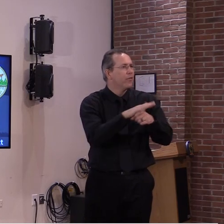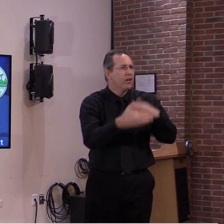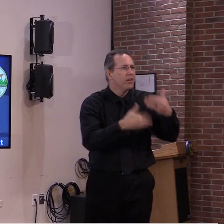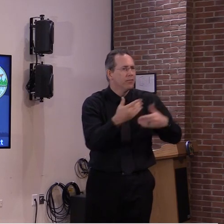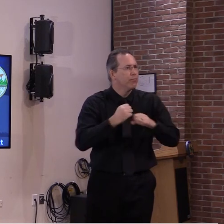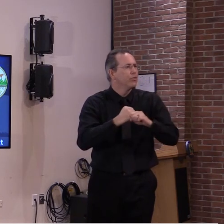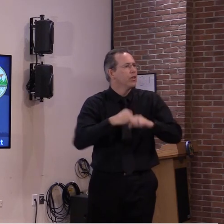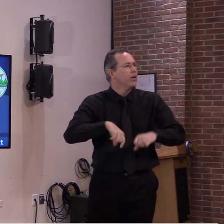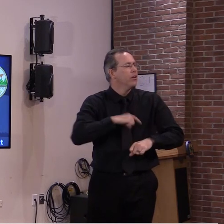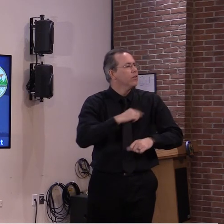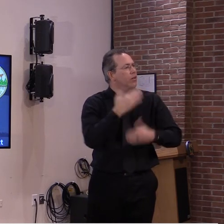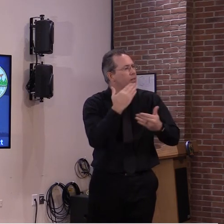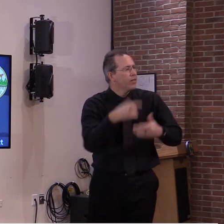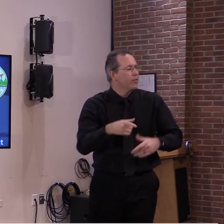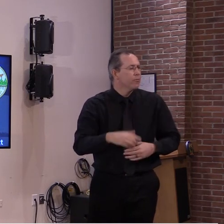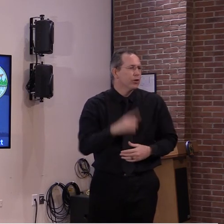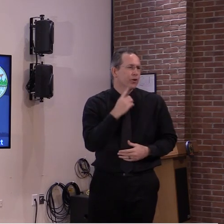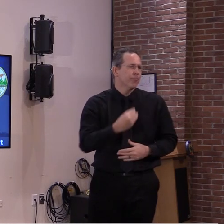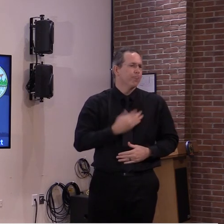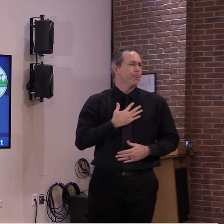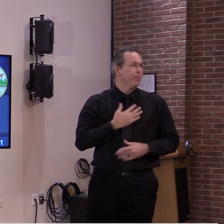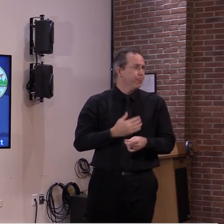Great. Thank you very much.